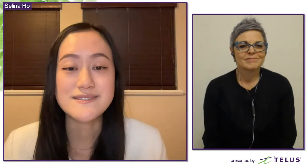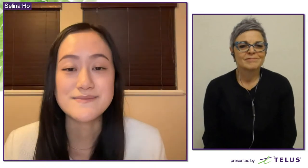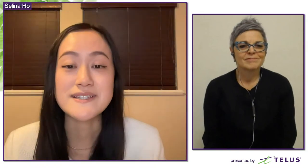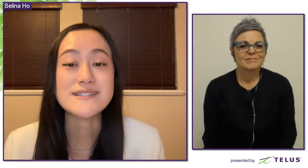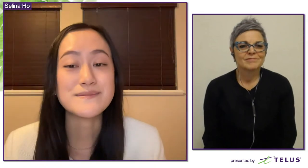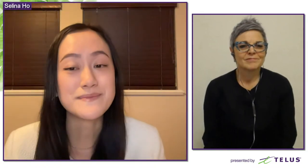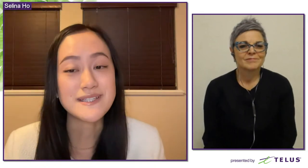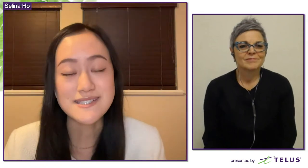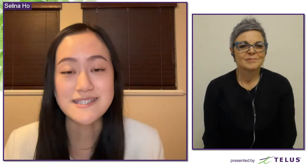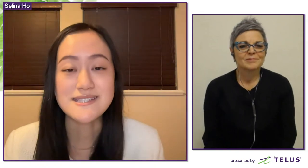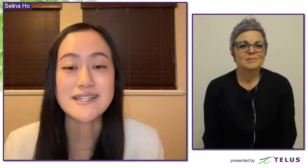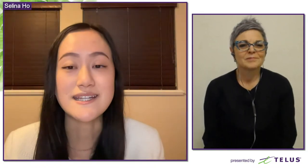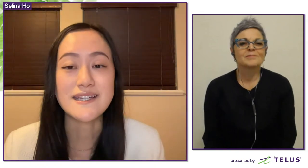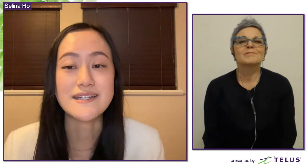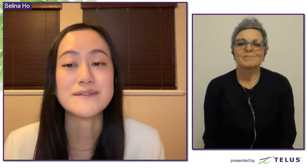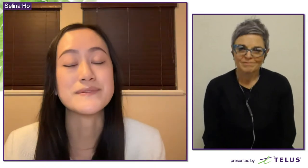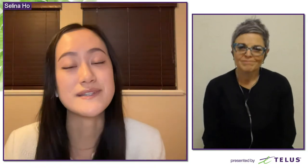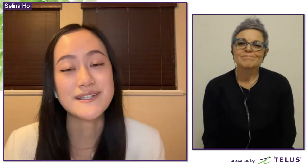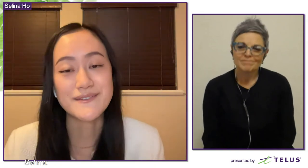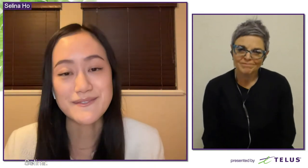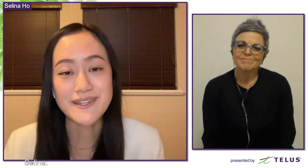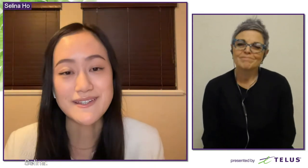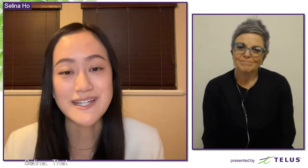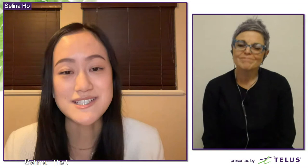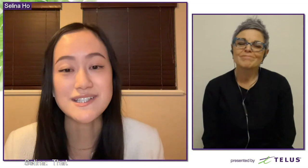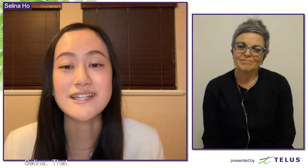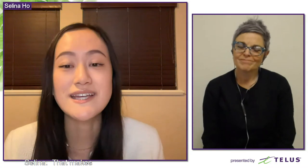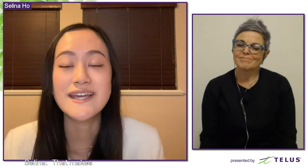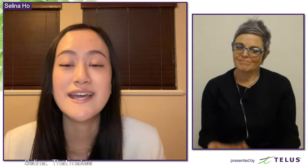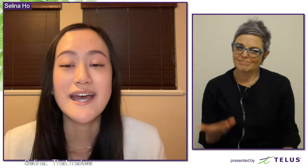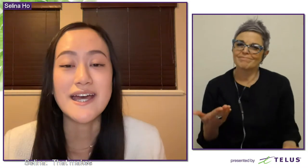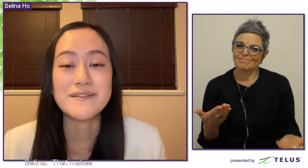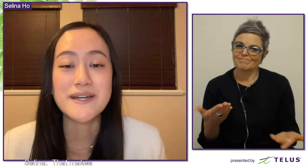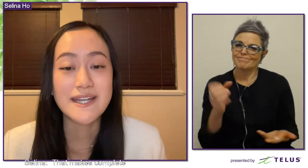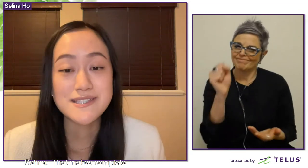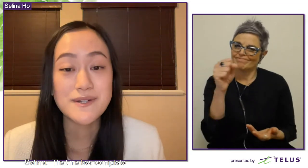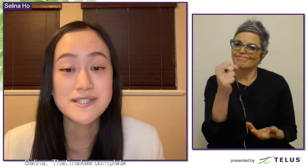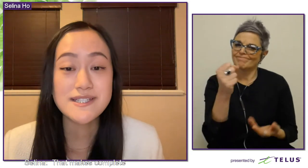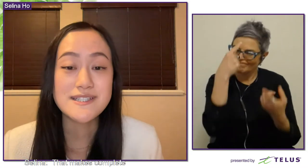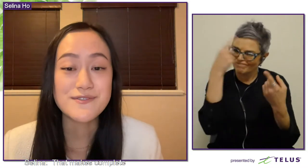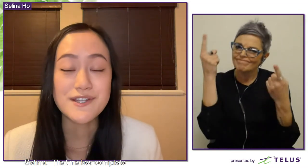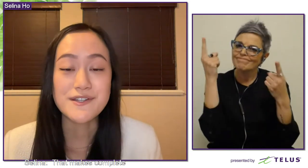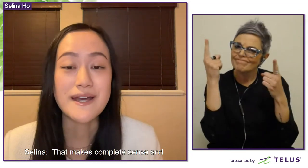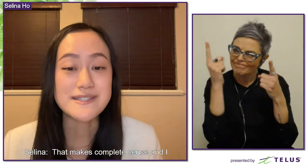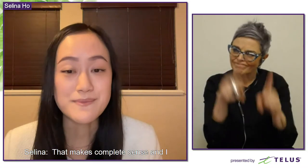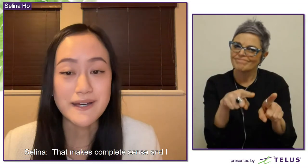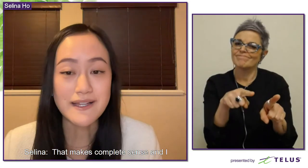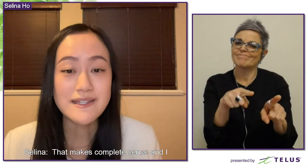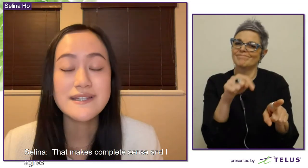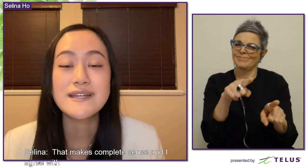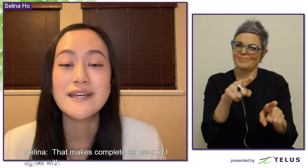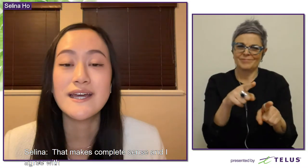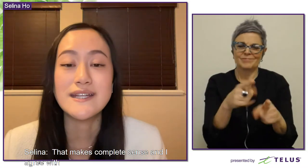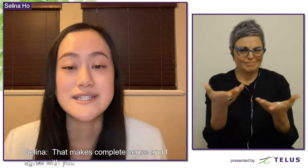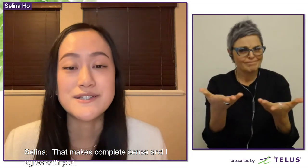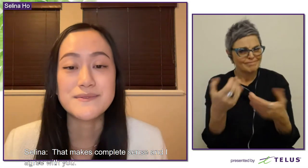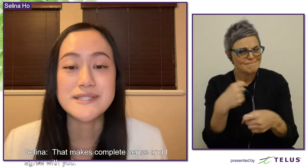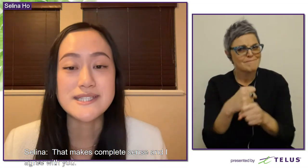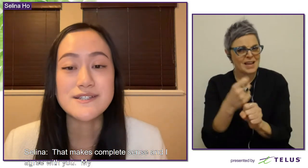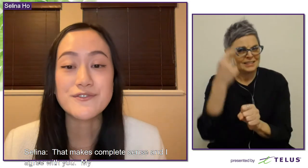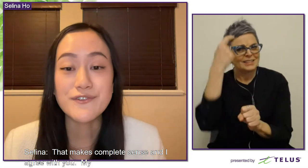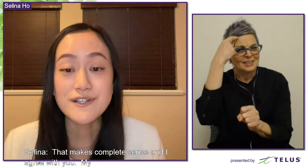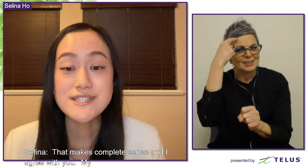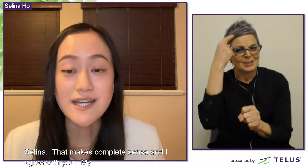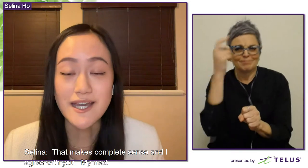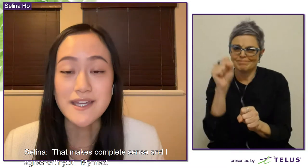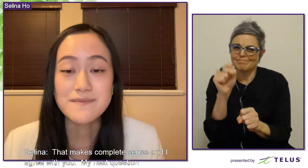Yes, that makes complete sense, and I completely agree with you, Nigel. And my next question is for you as well. Nigel,